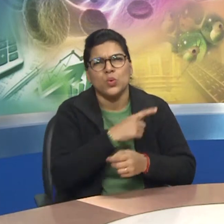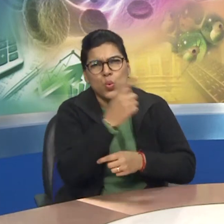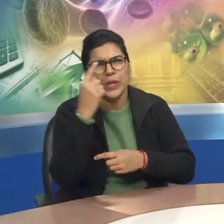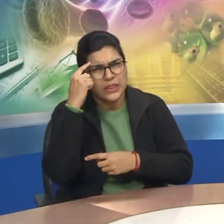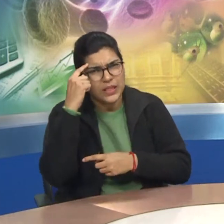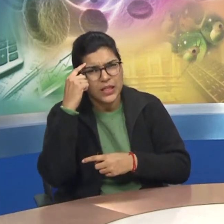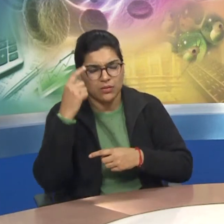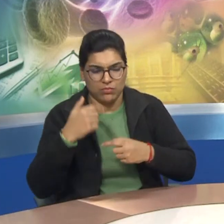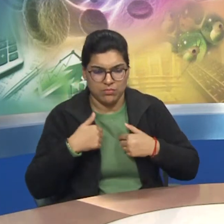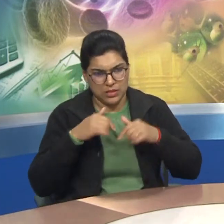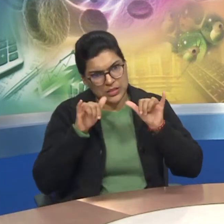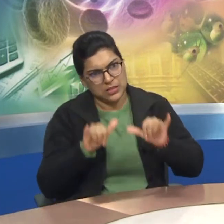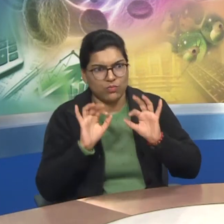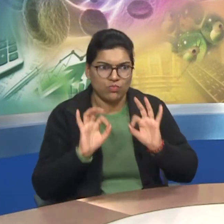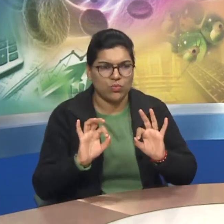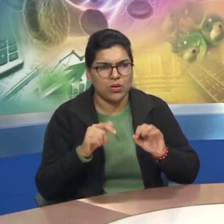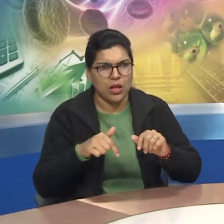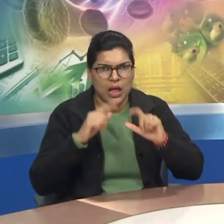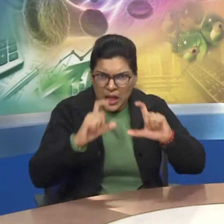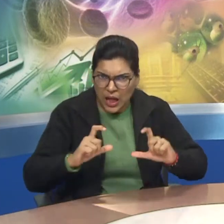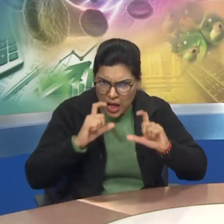Do we think of taking care of it?